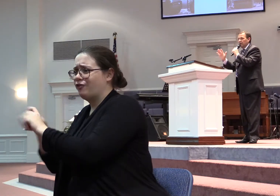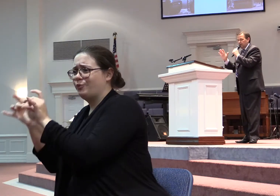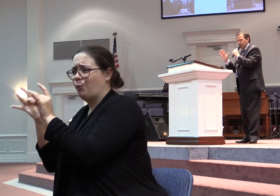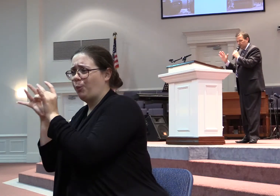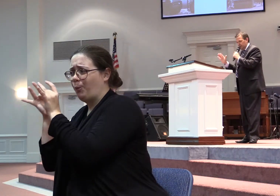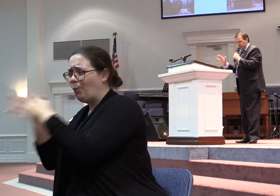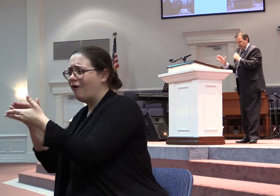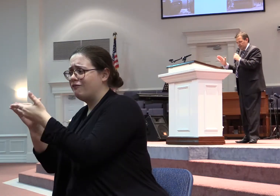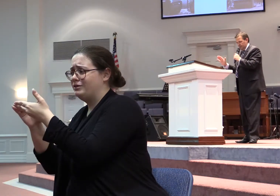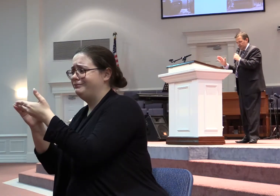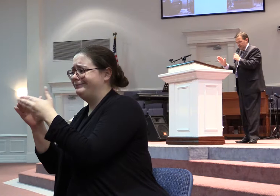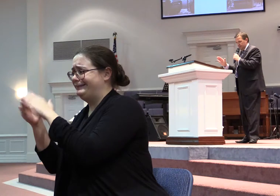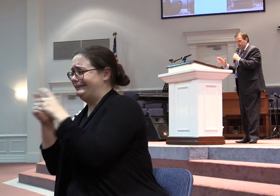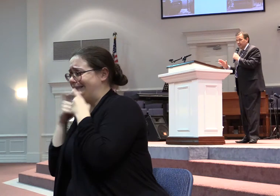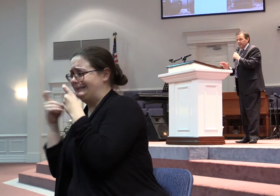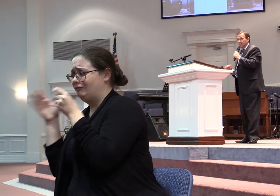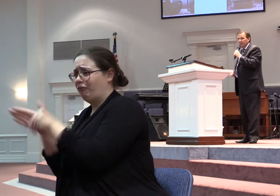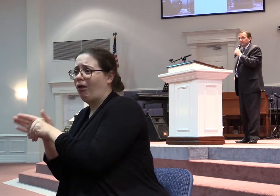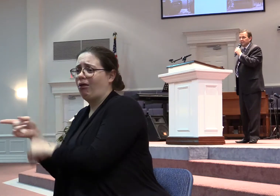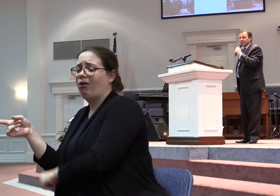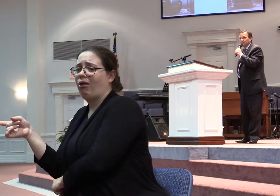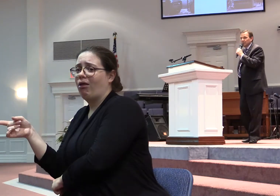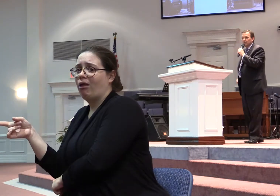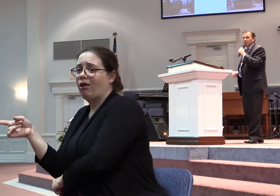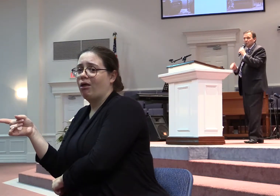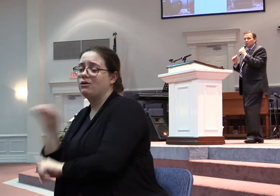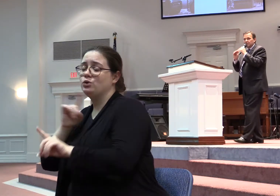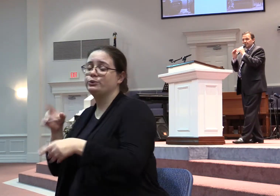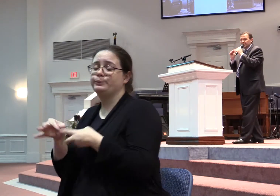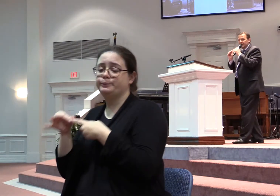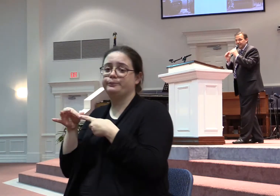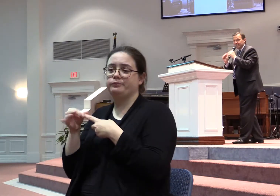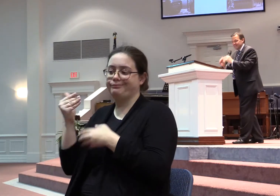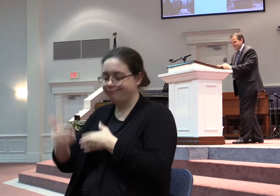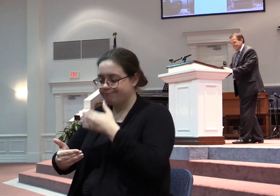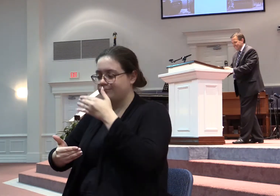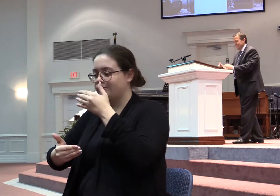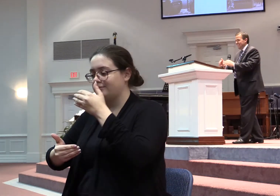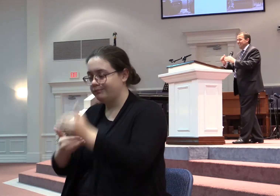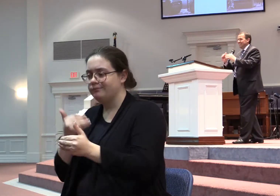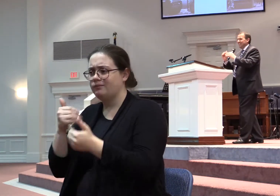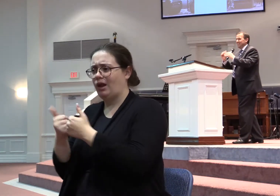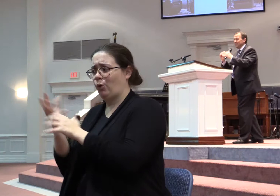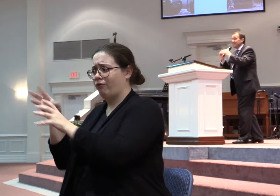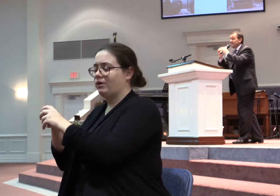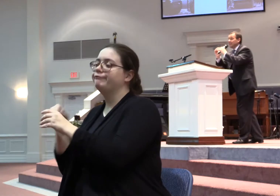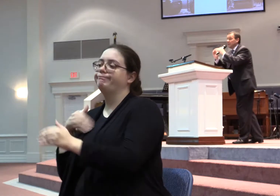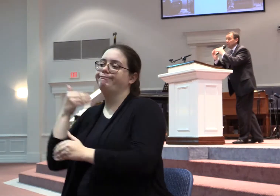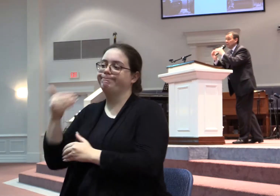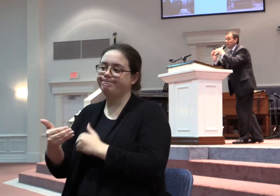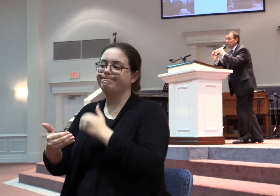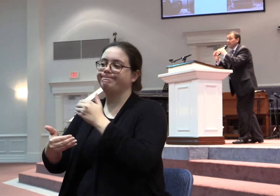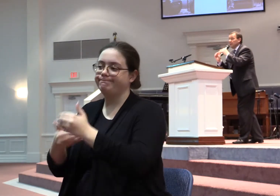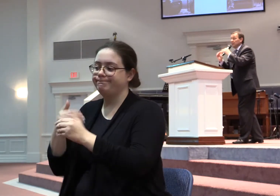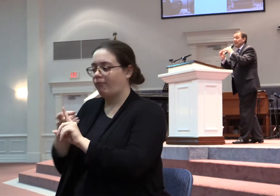sinful place? The answer is simple. One step at a time. This is how you live